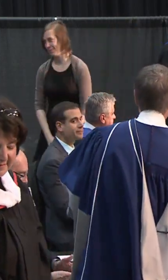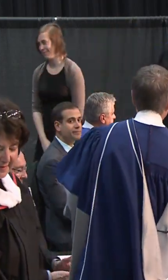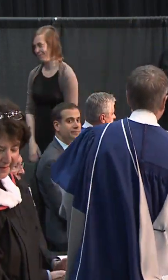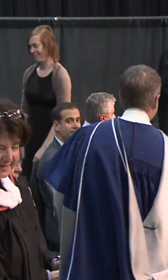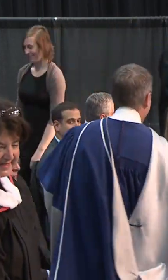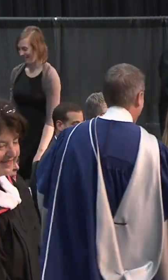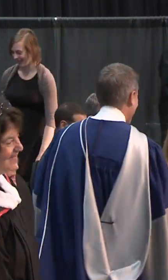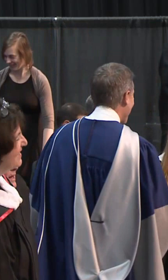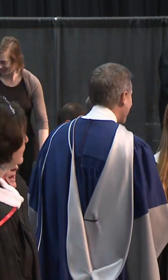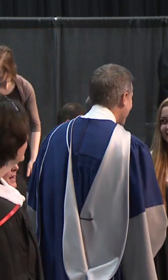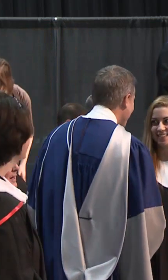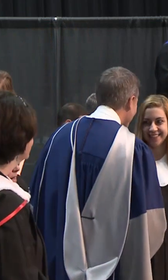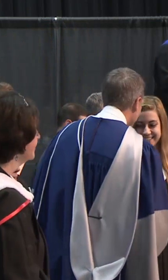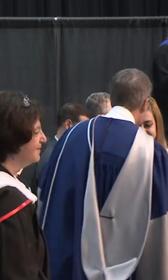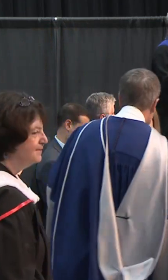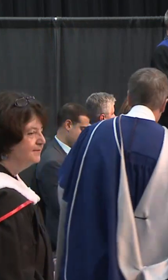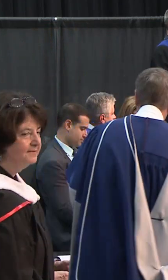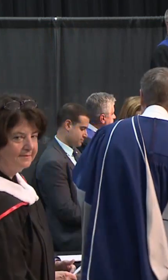Morning.